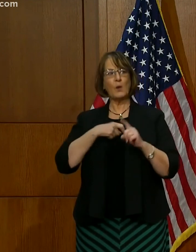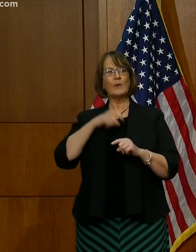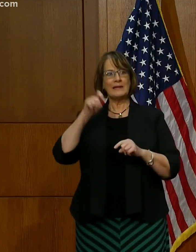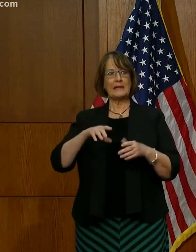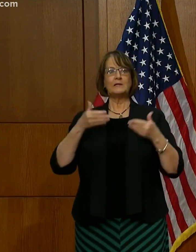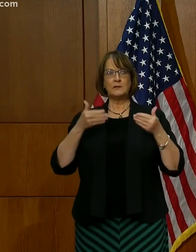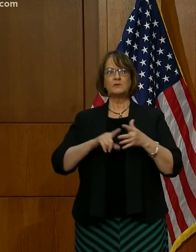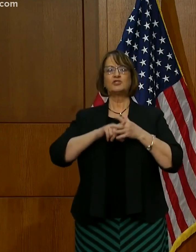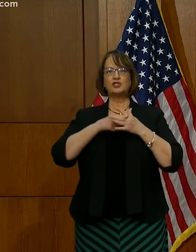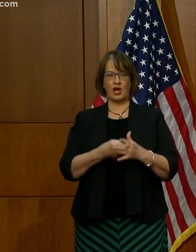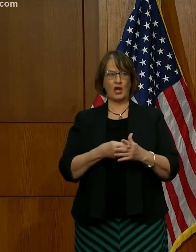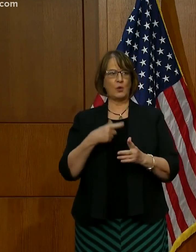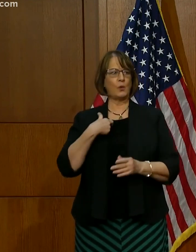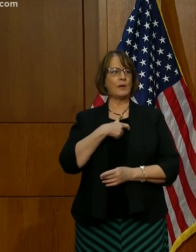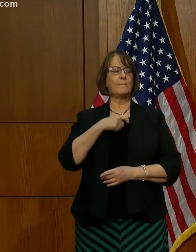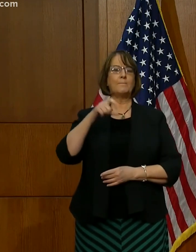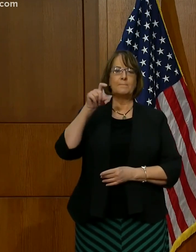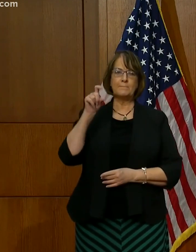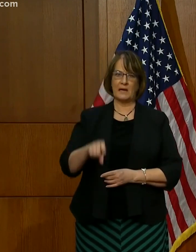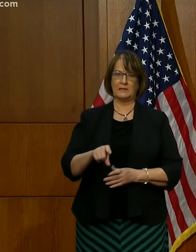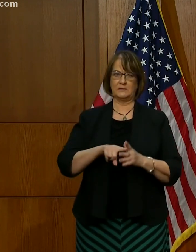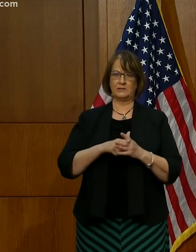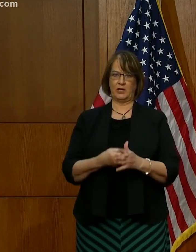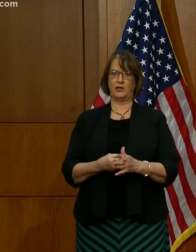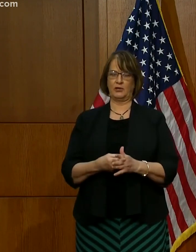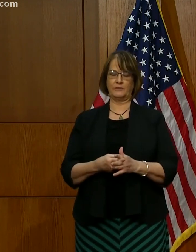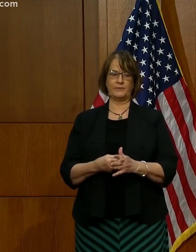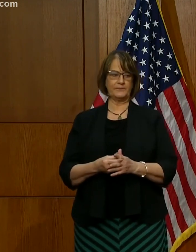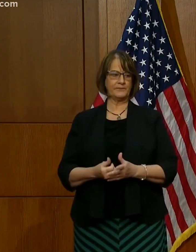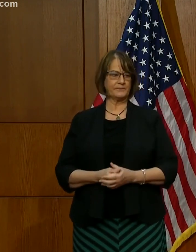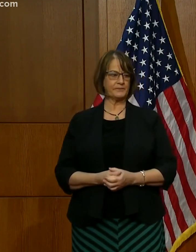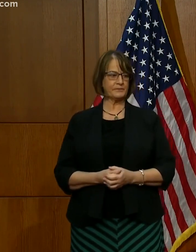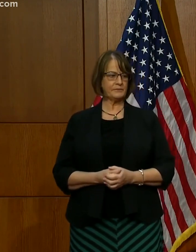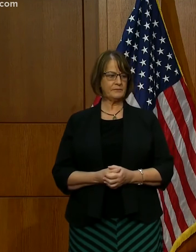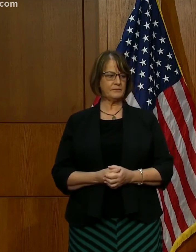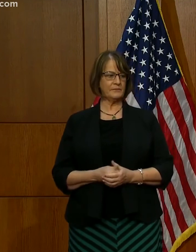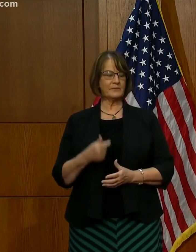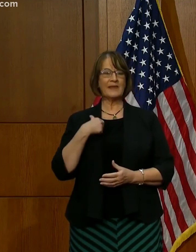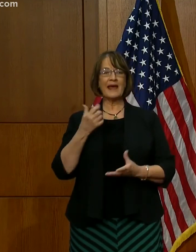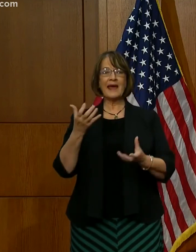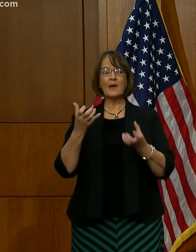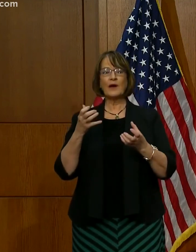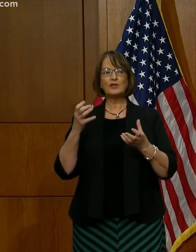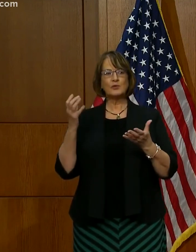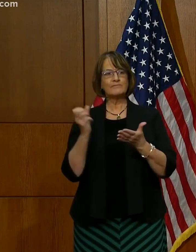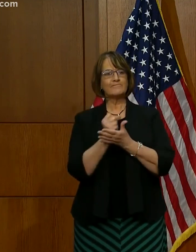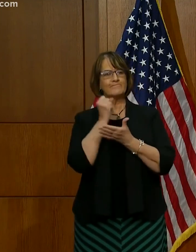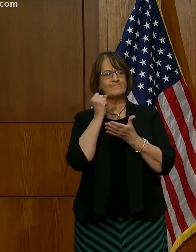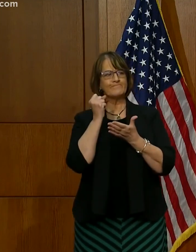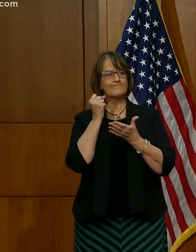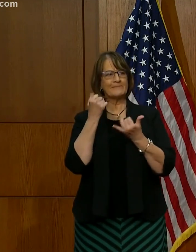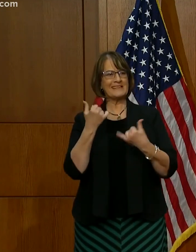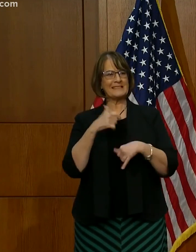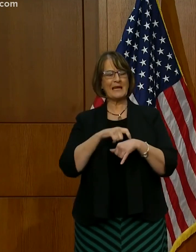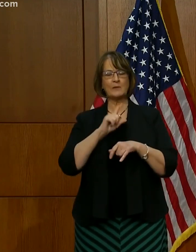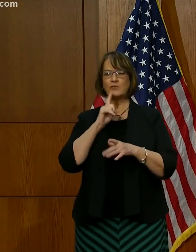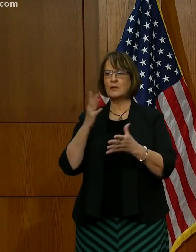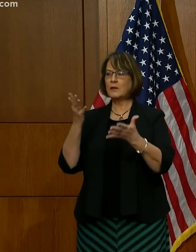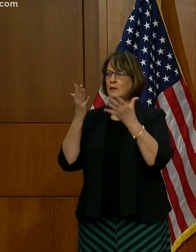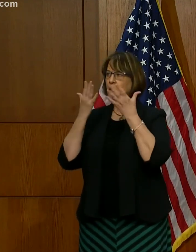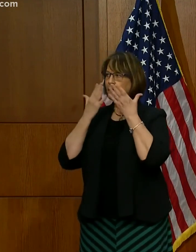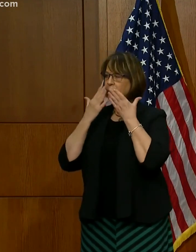this, and we must do this. I want to take this opportunity to really thank our